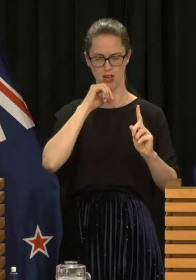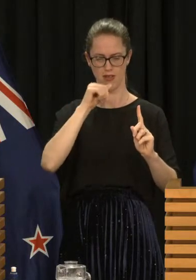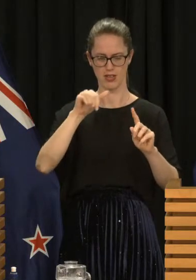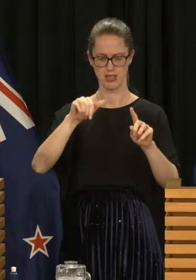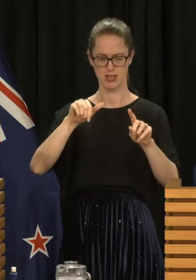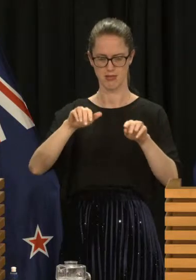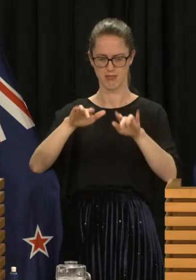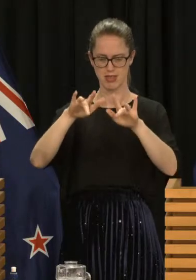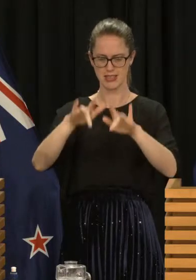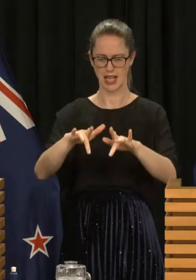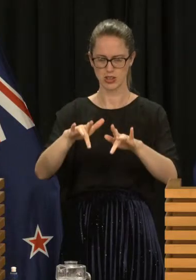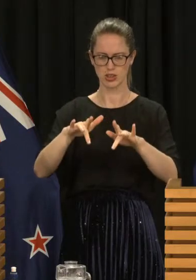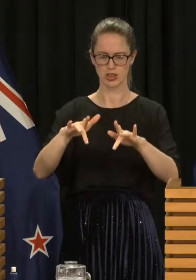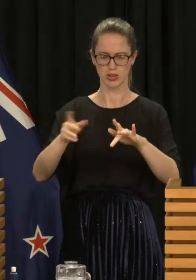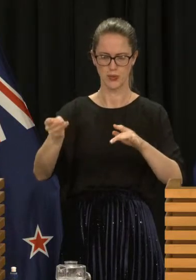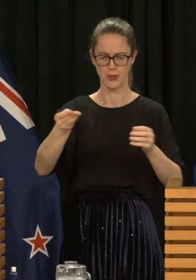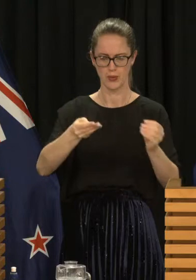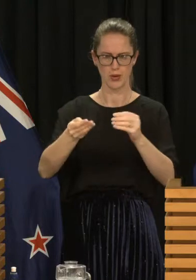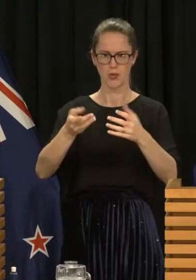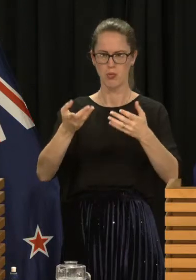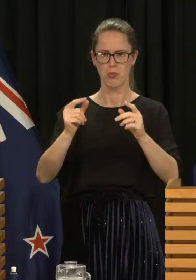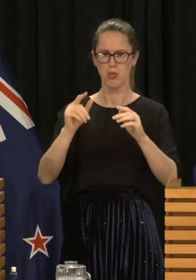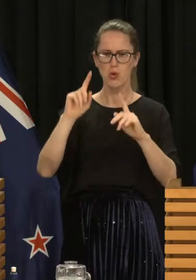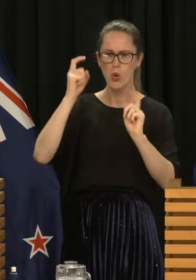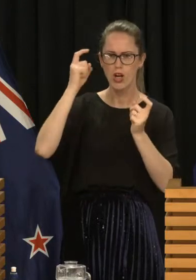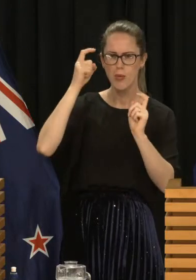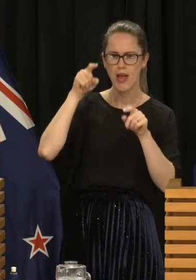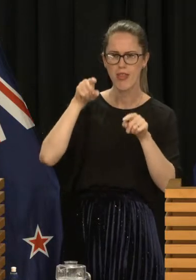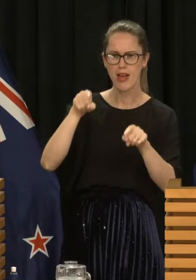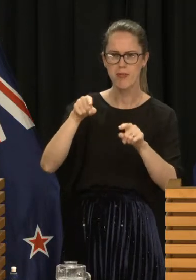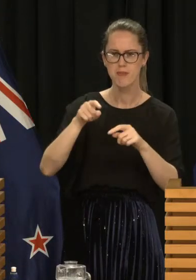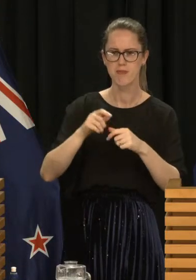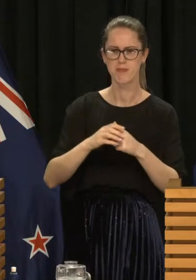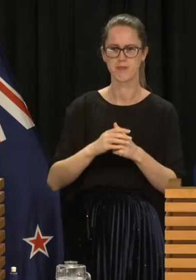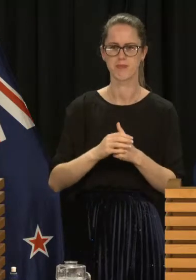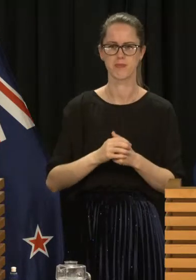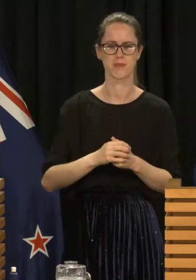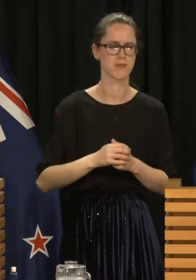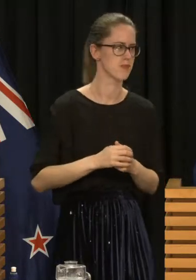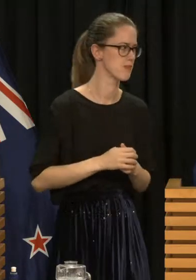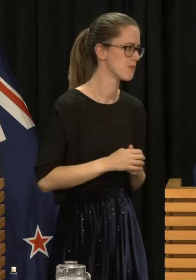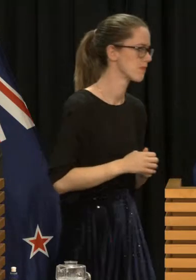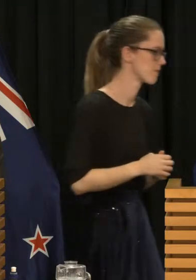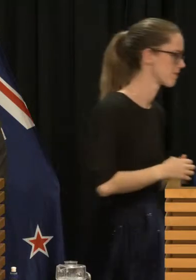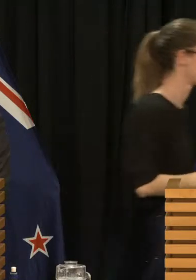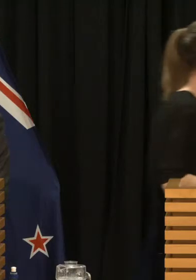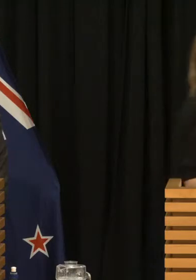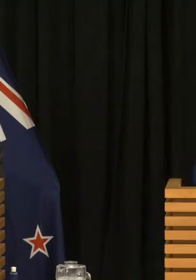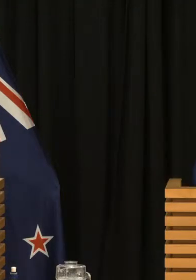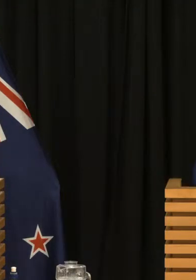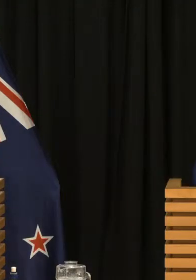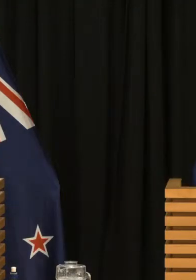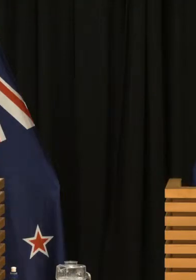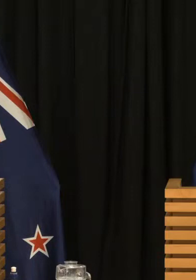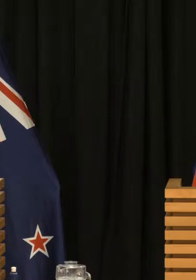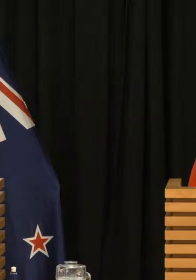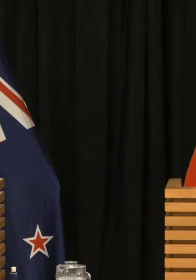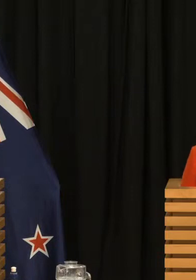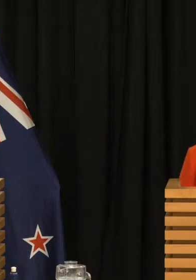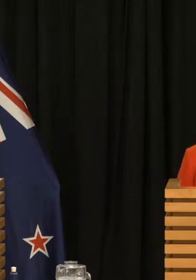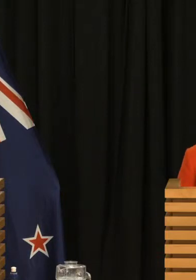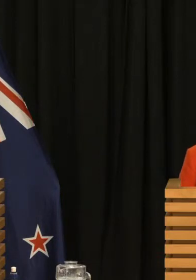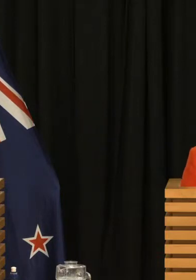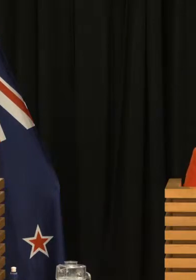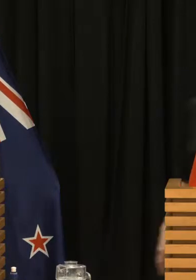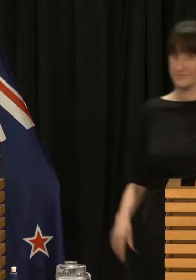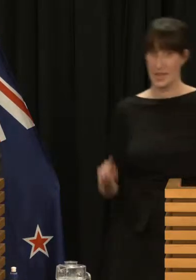which is very rare, how do you feel? Well, I can tell you what I think, and then obviously we'll go to the health